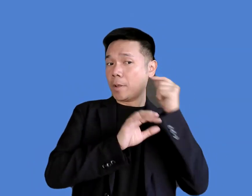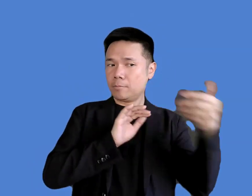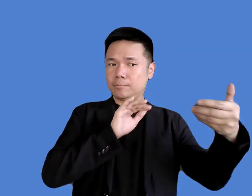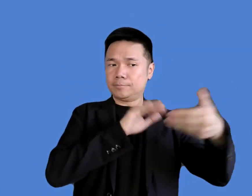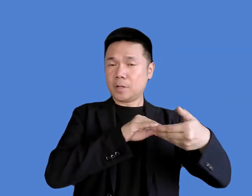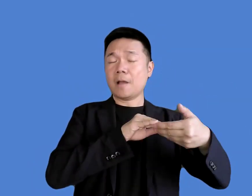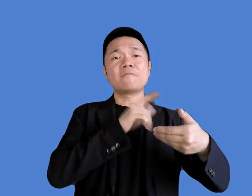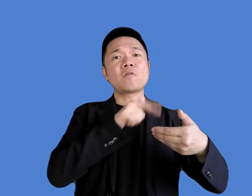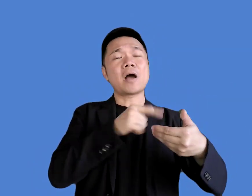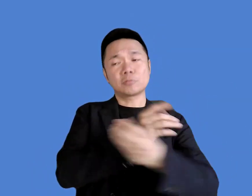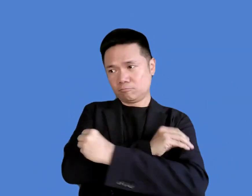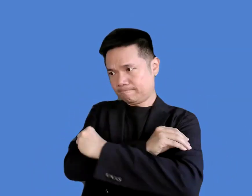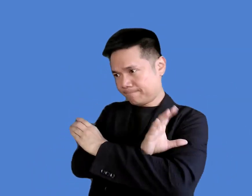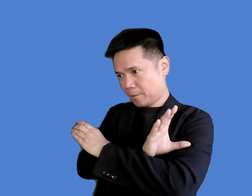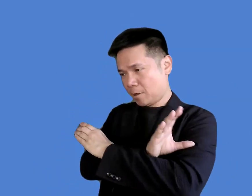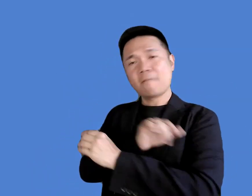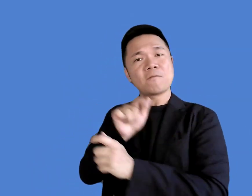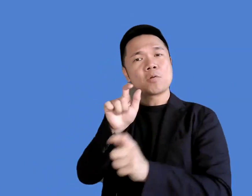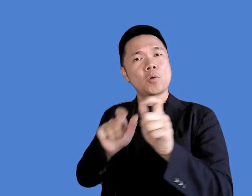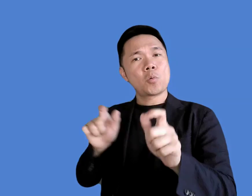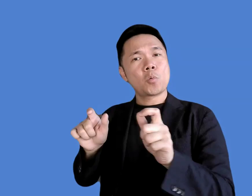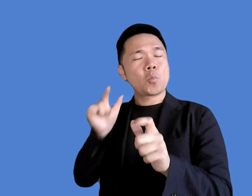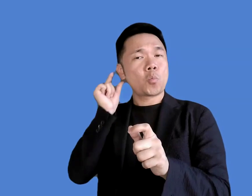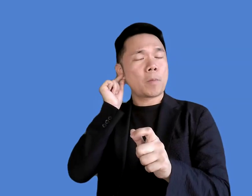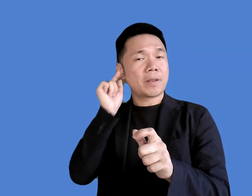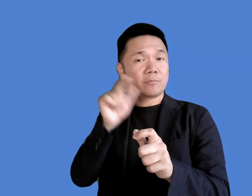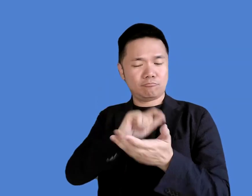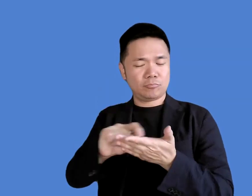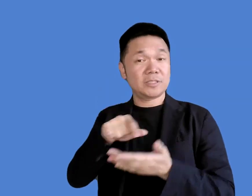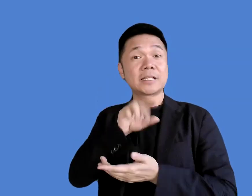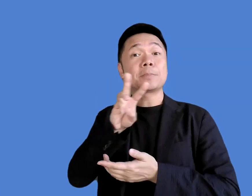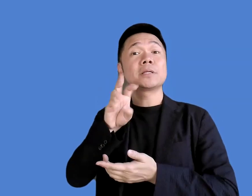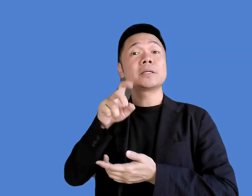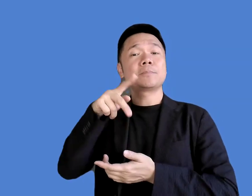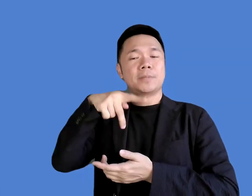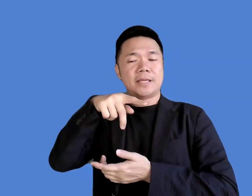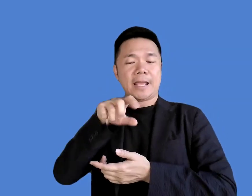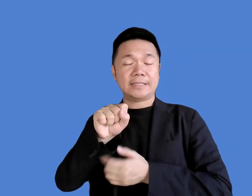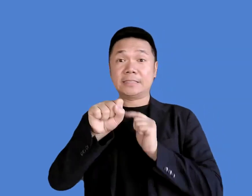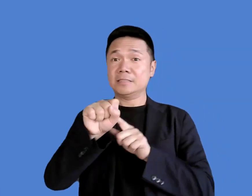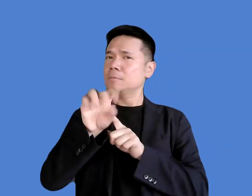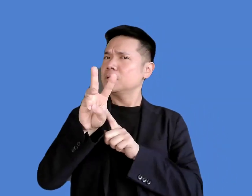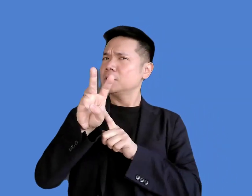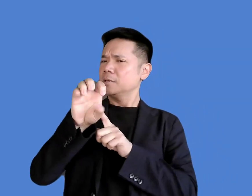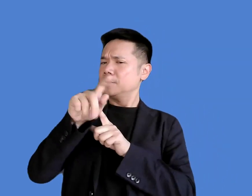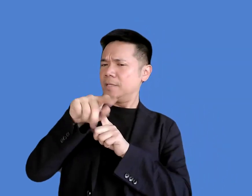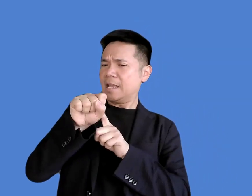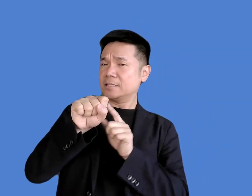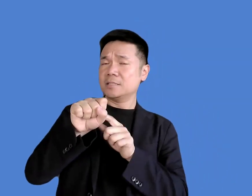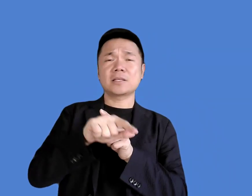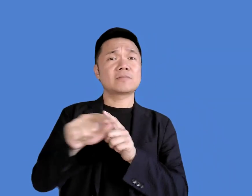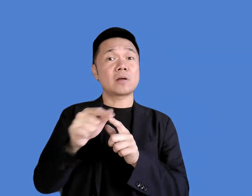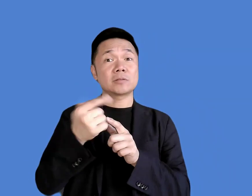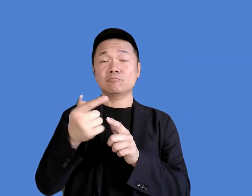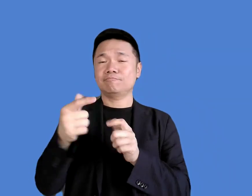of the Women's Empowerment Principles, or the WEPs. This is a holistic framework that gives companies a